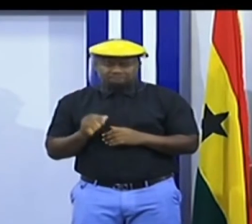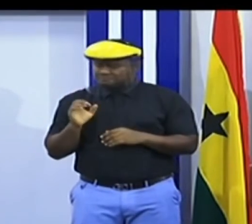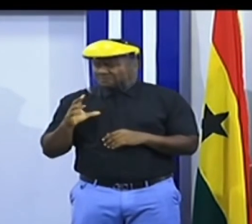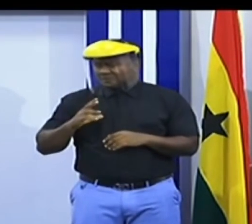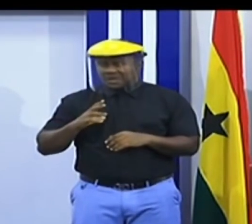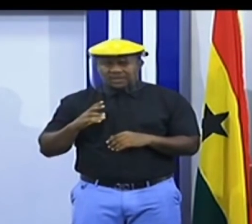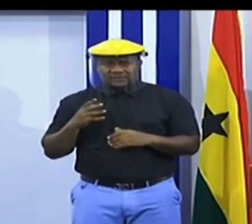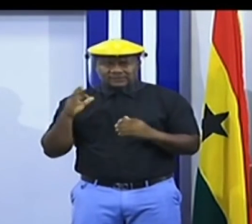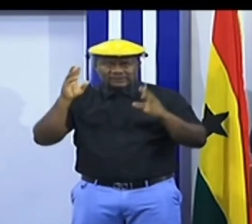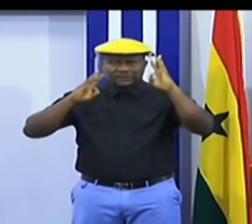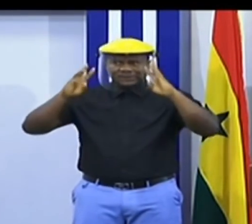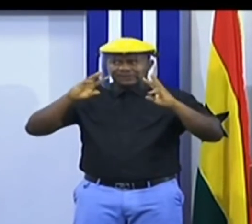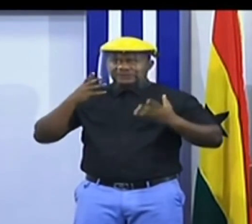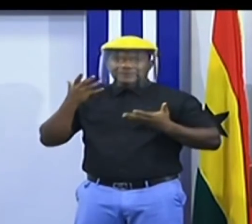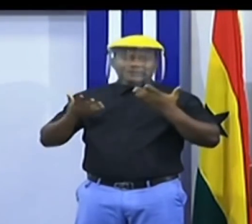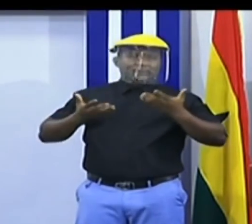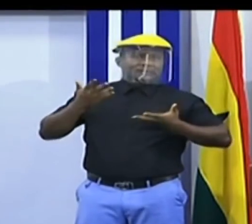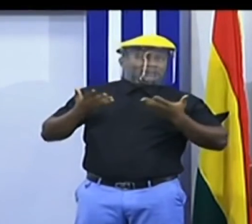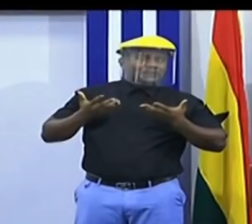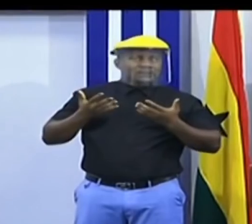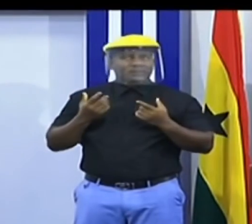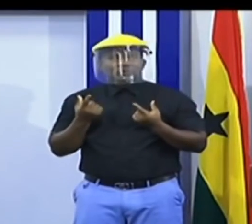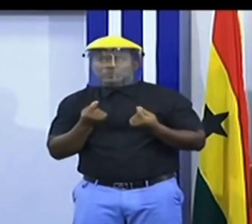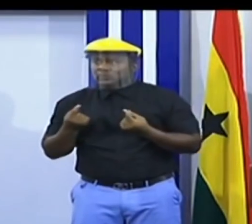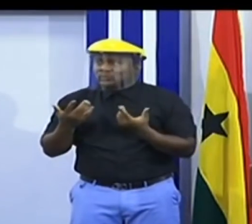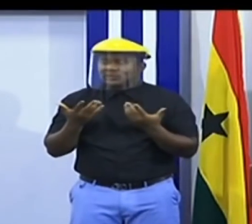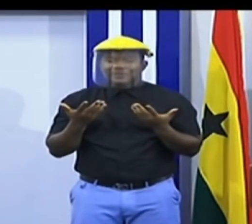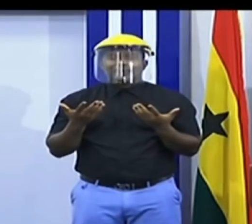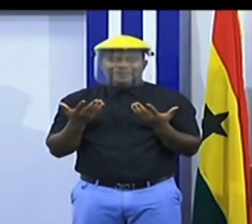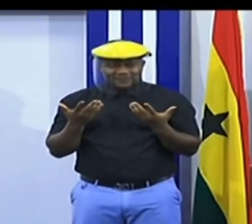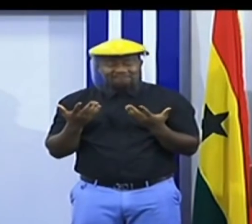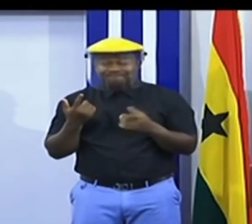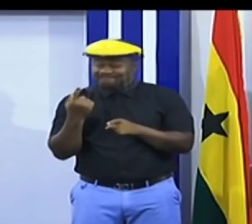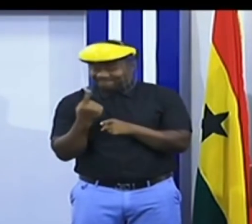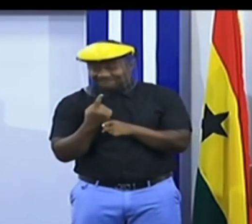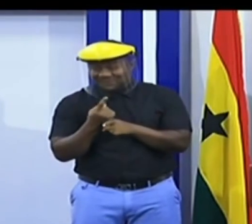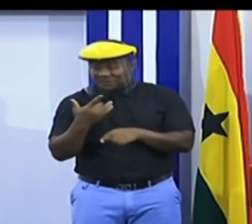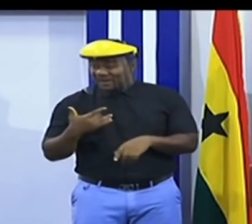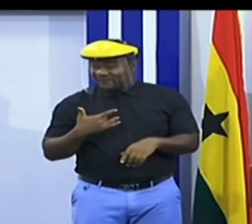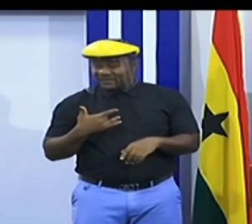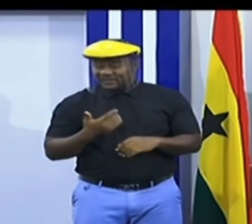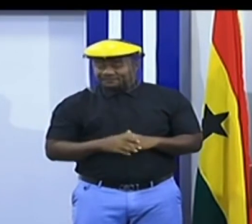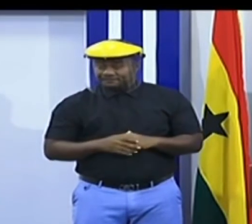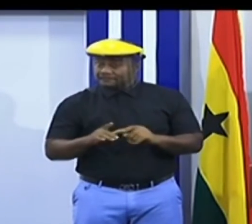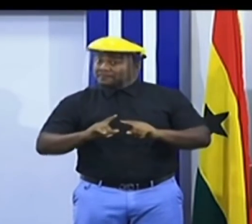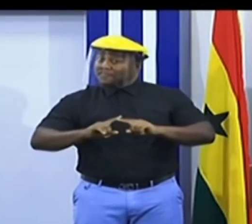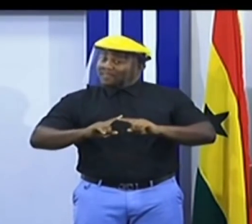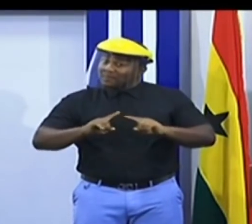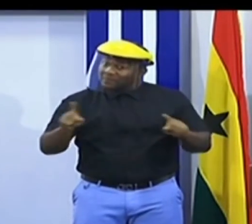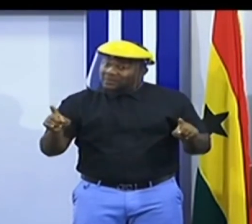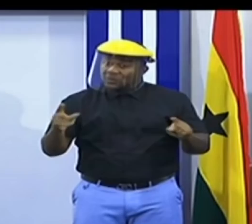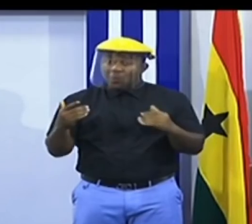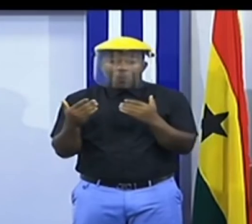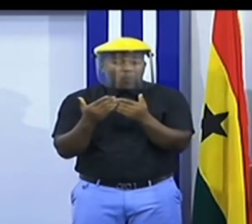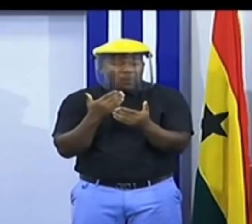to have worries. It is okay to wonder how this will be done. But we must channel those